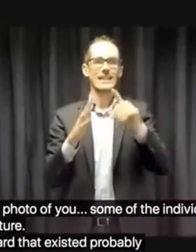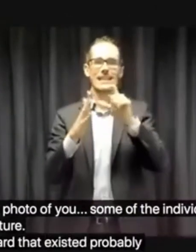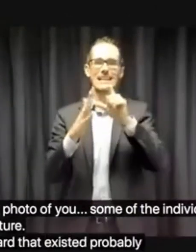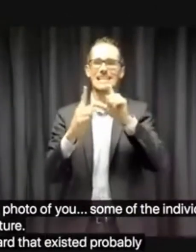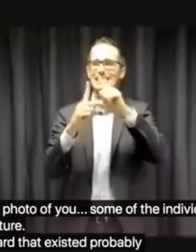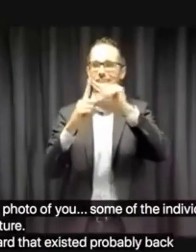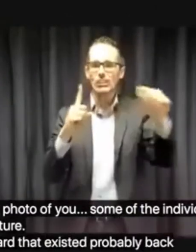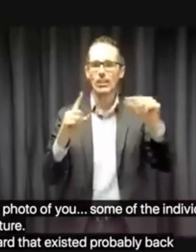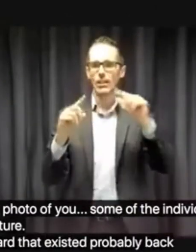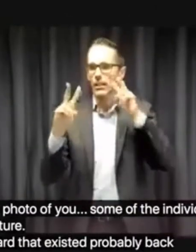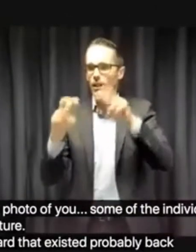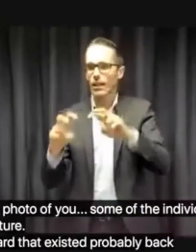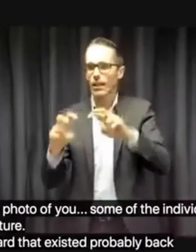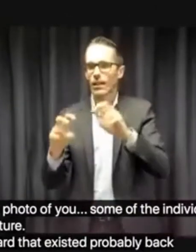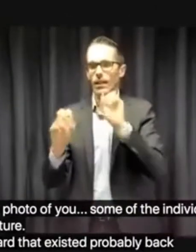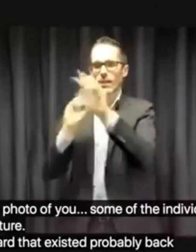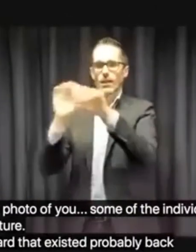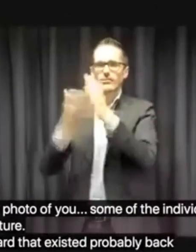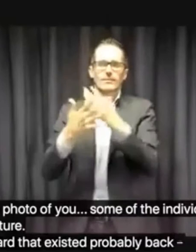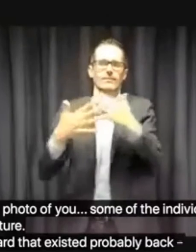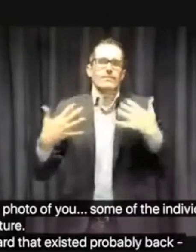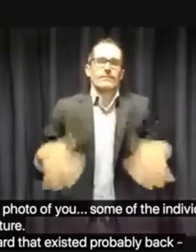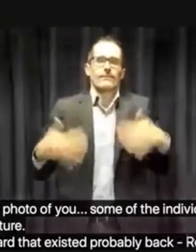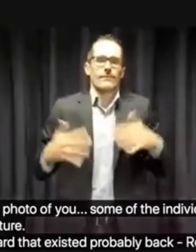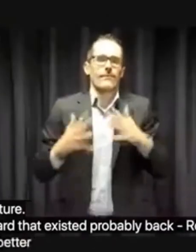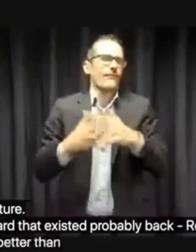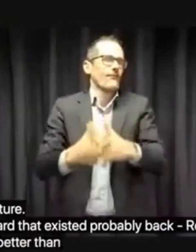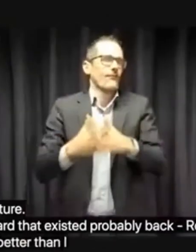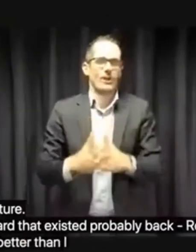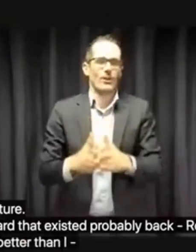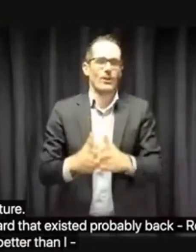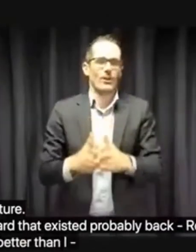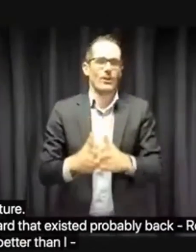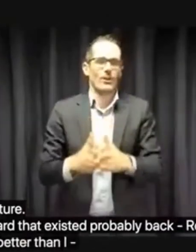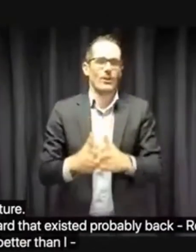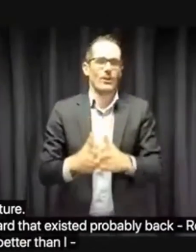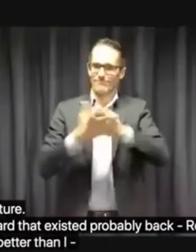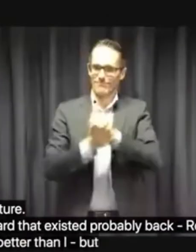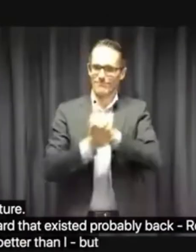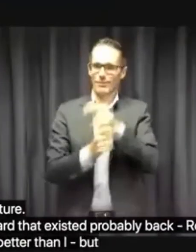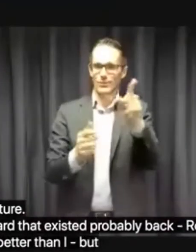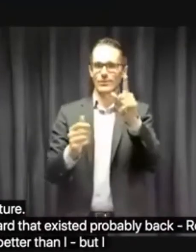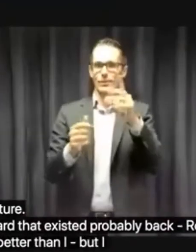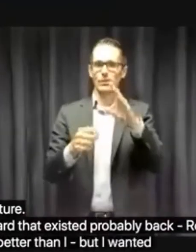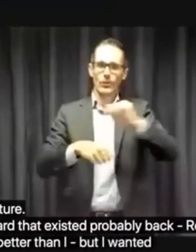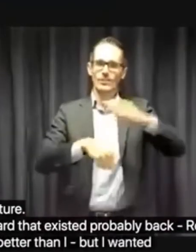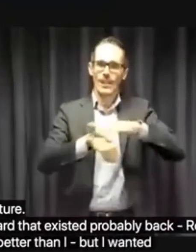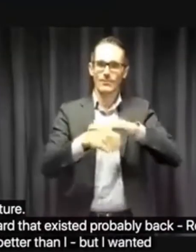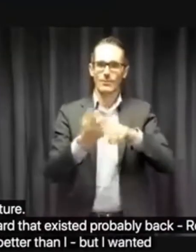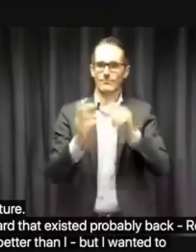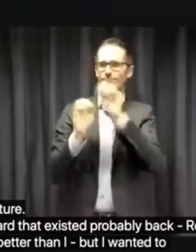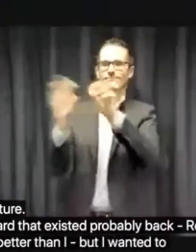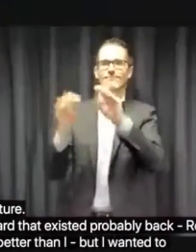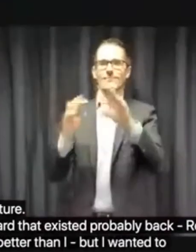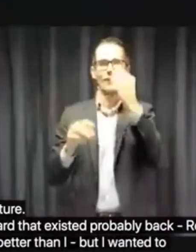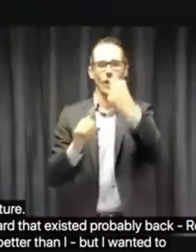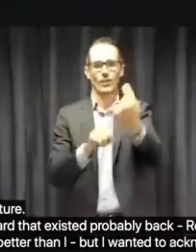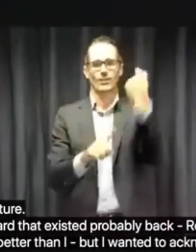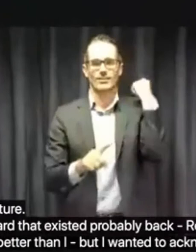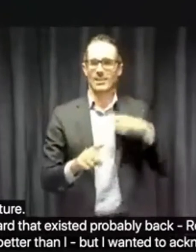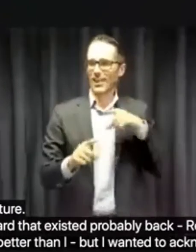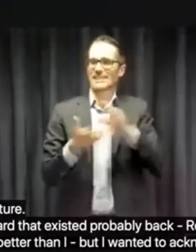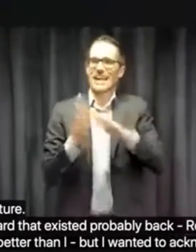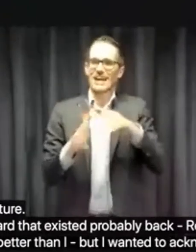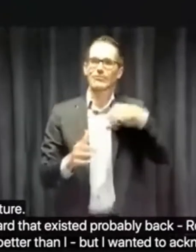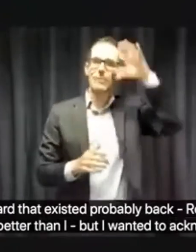to enlarge the project and it's been digital and with these historical photographs that are extremely valuable, and I'm so glad that you take the time